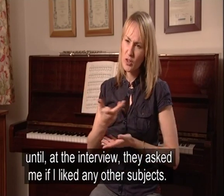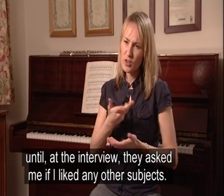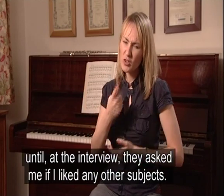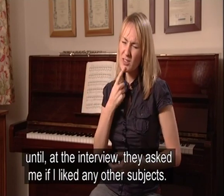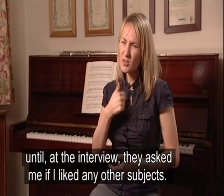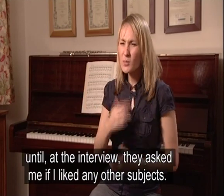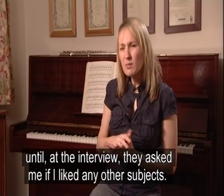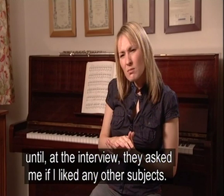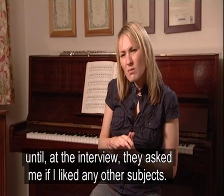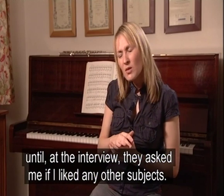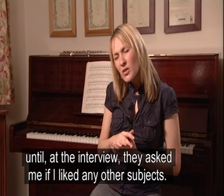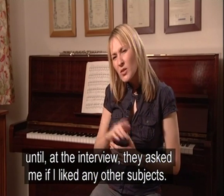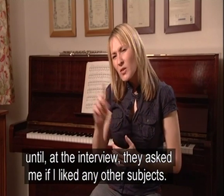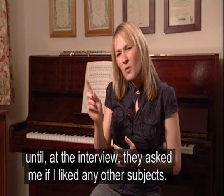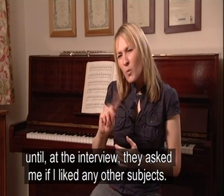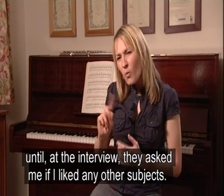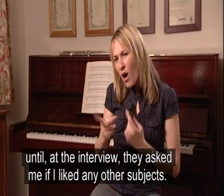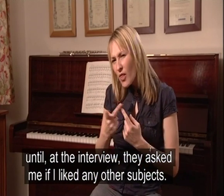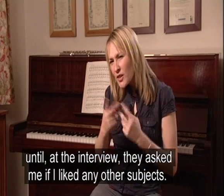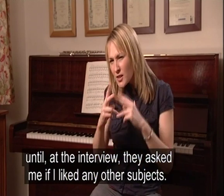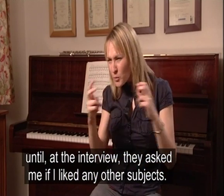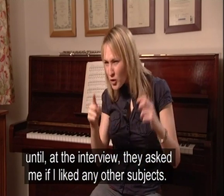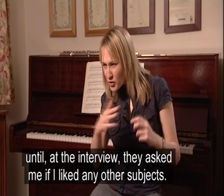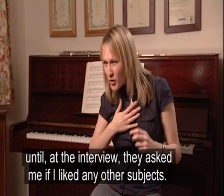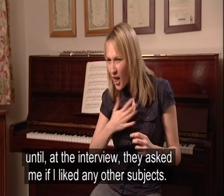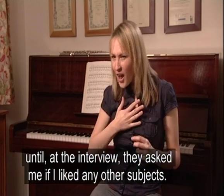interview, they asked me if I liked any other subject.